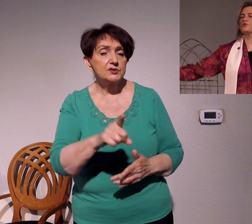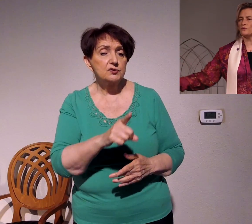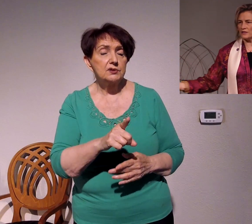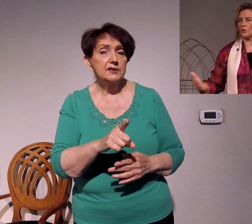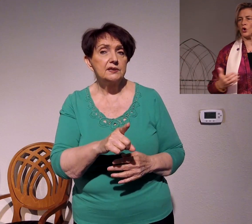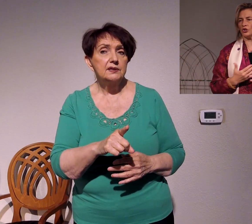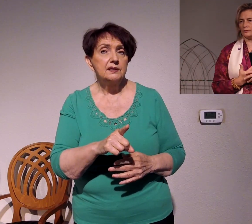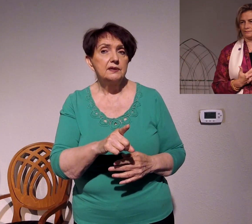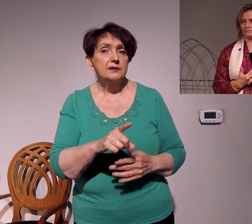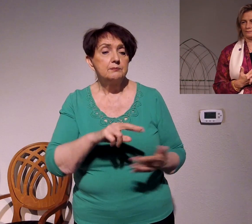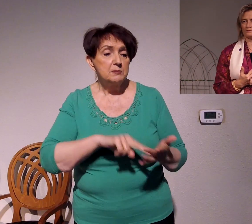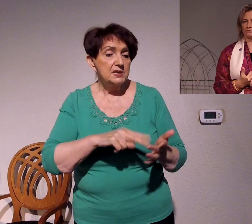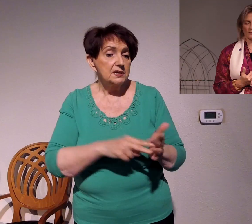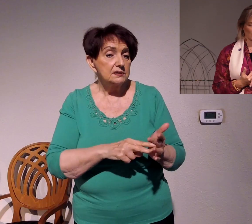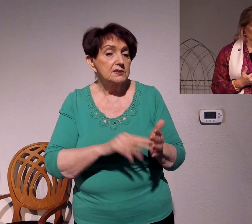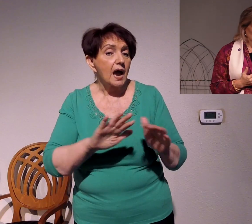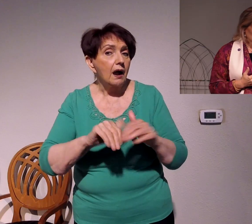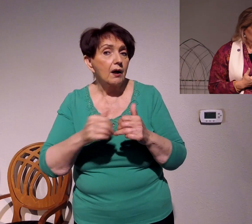how I move in the world.